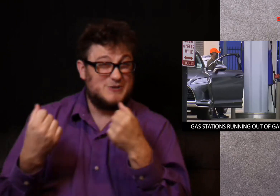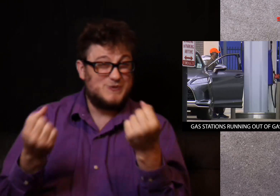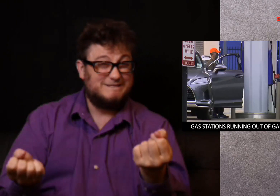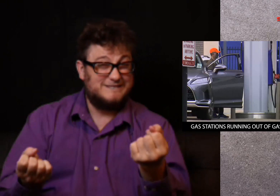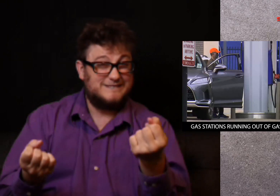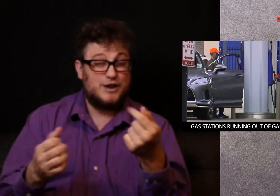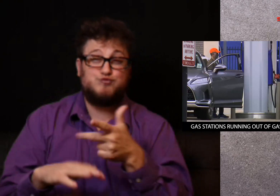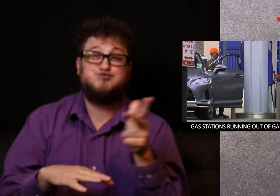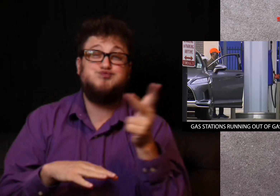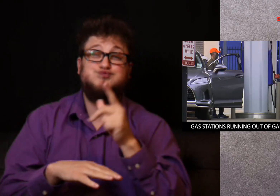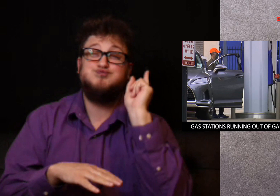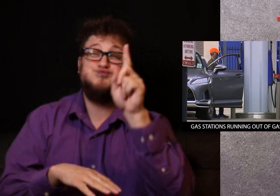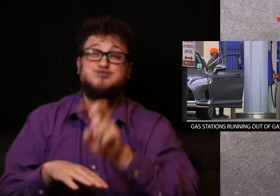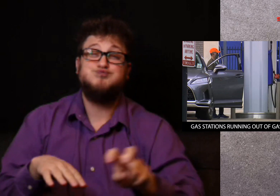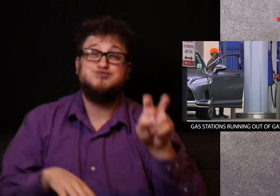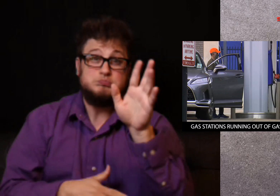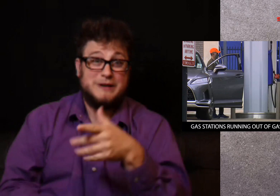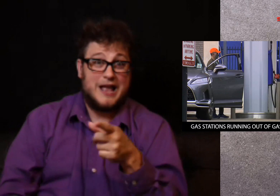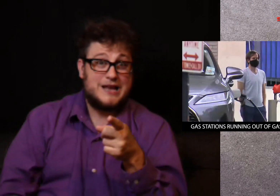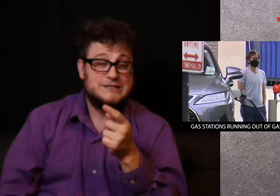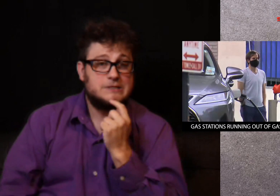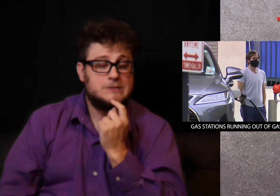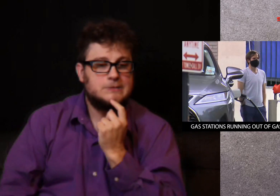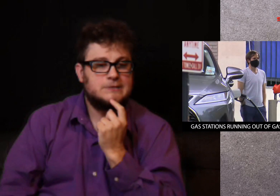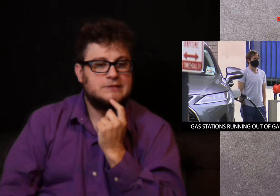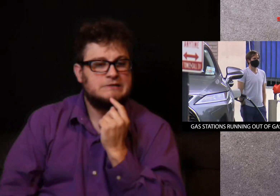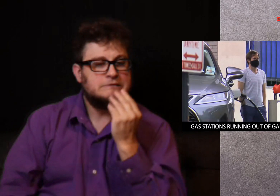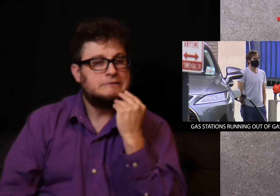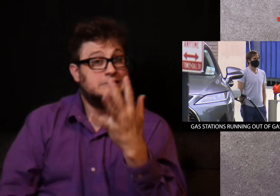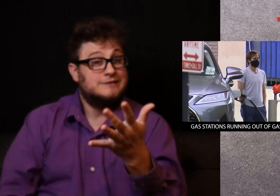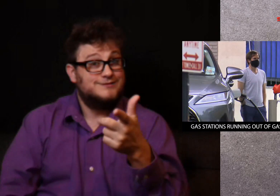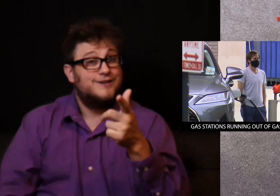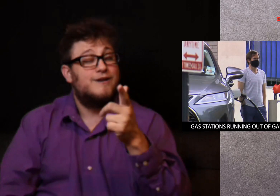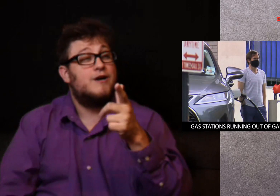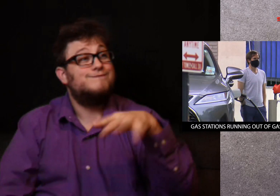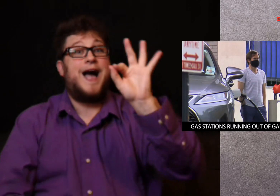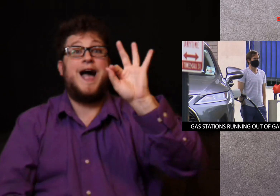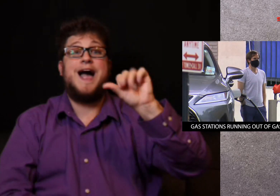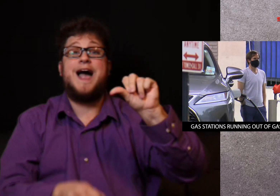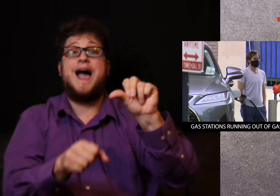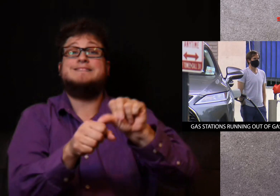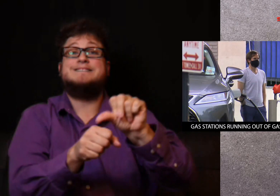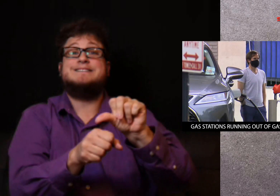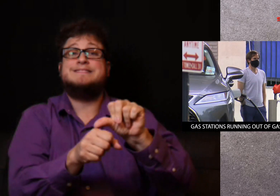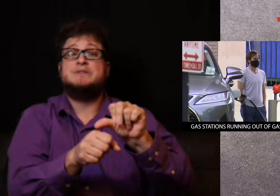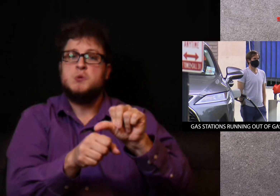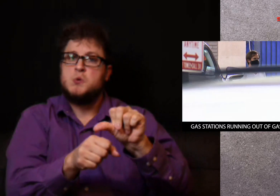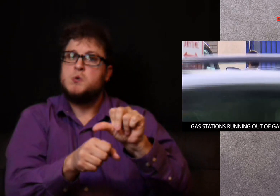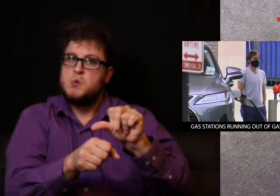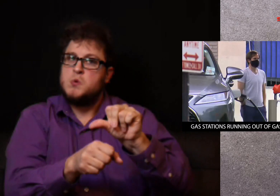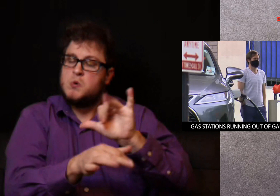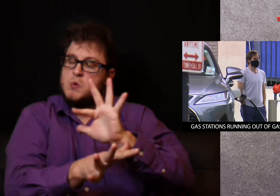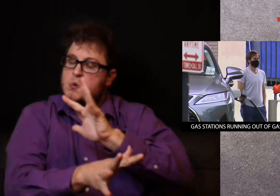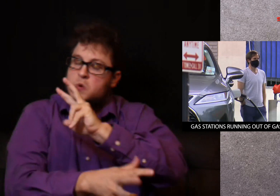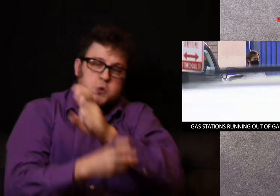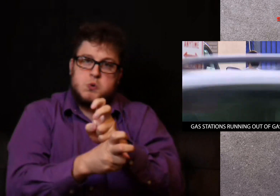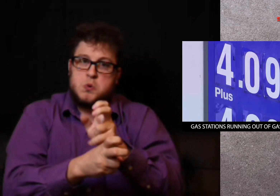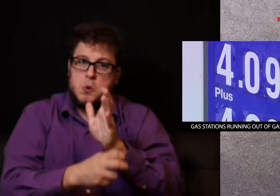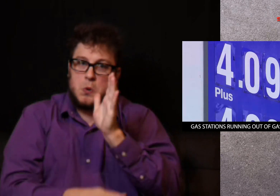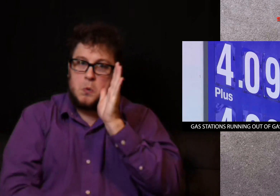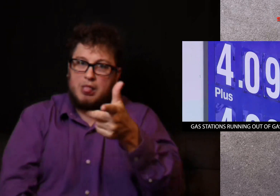And if you're one of them, it might be tough to find gas.